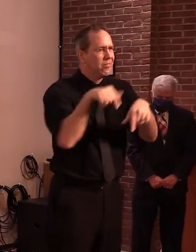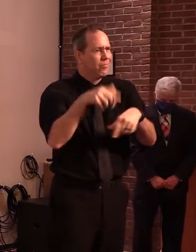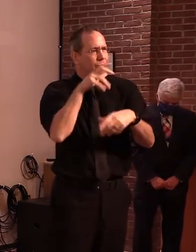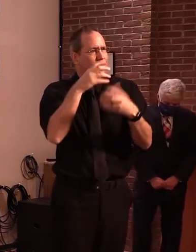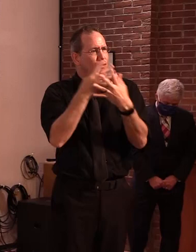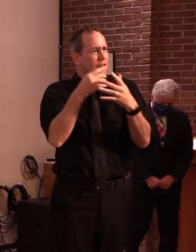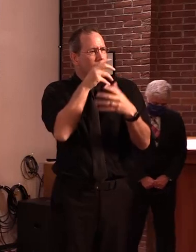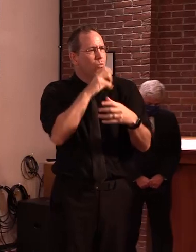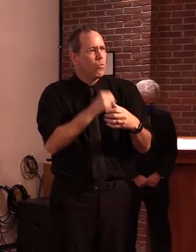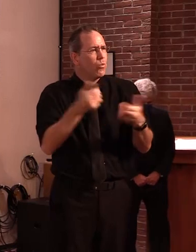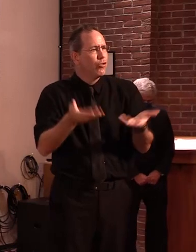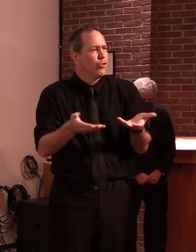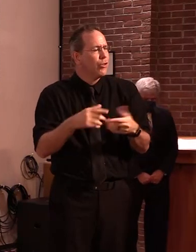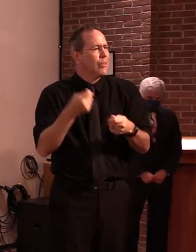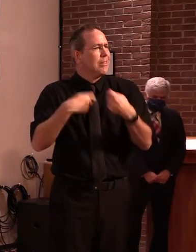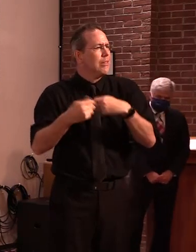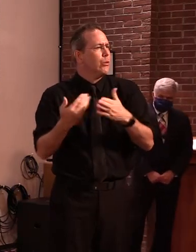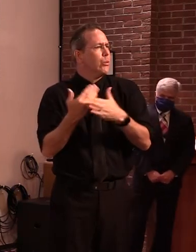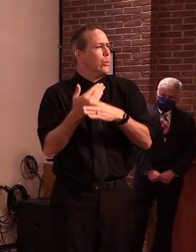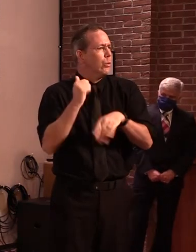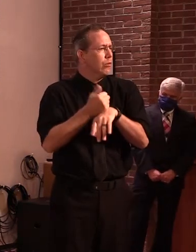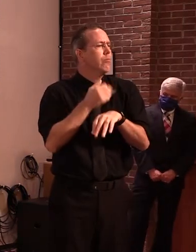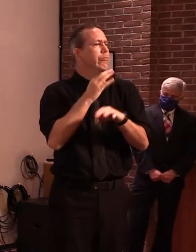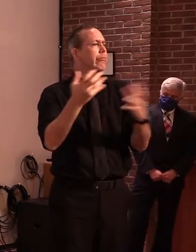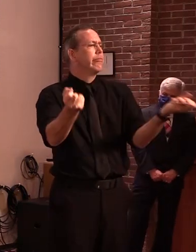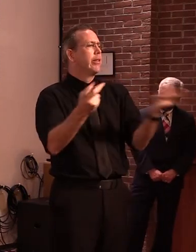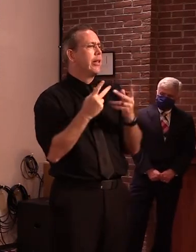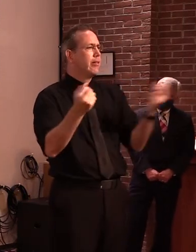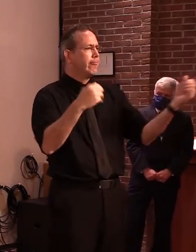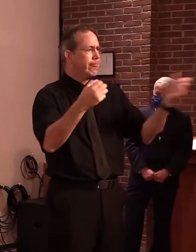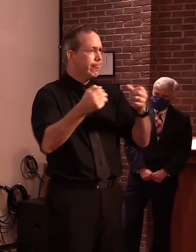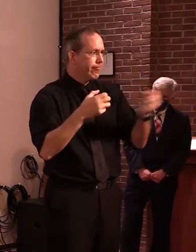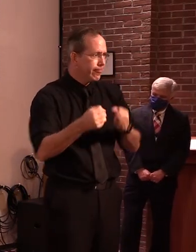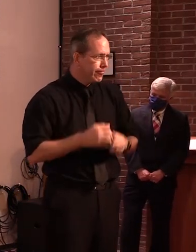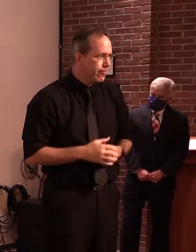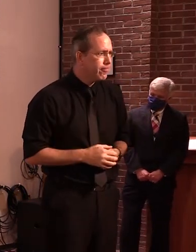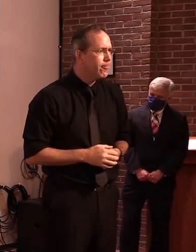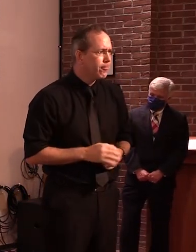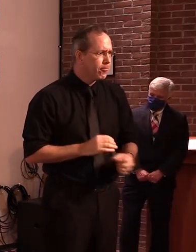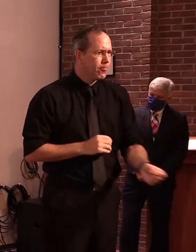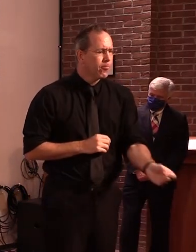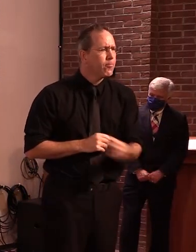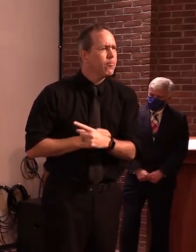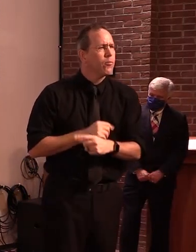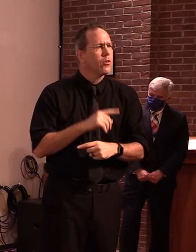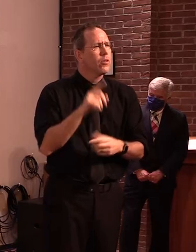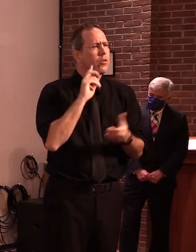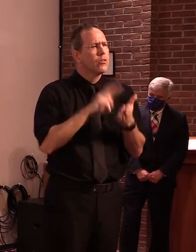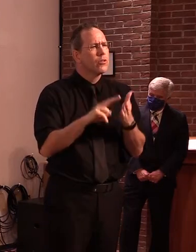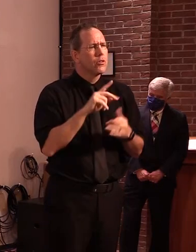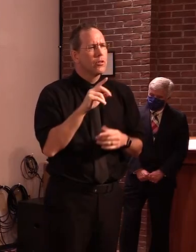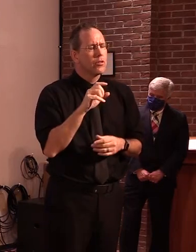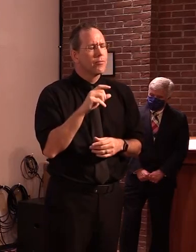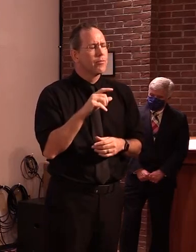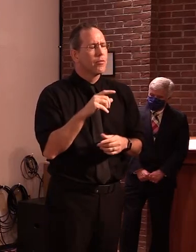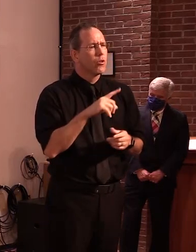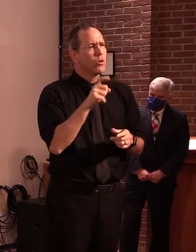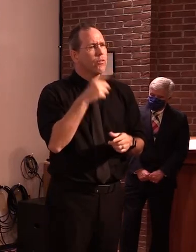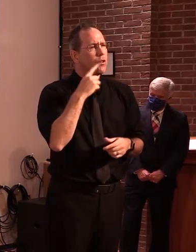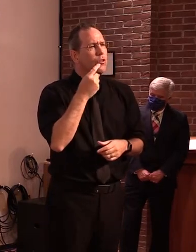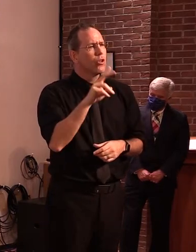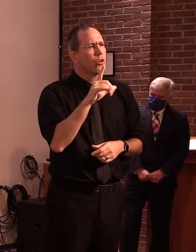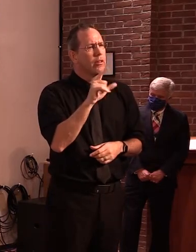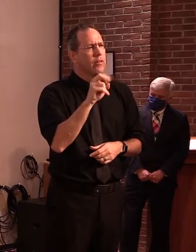about the abundant evidence he cited. How can there be abundant evidence that children in classroom settings do not spread the disease